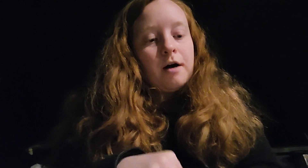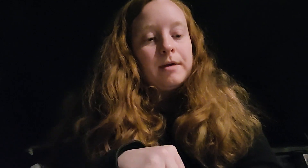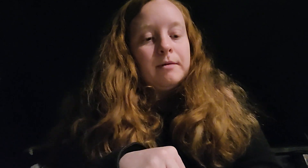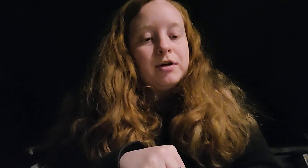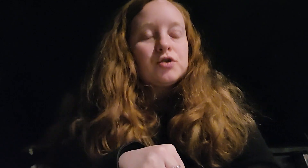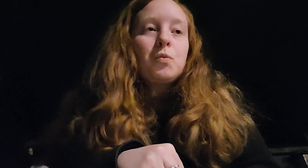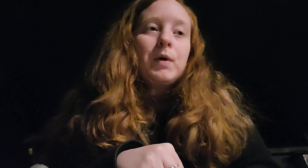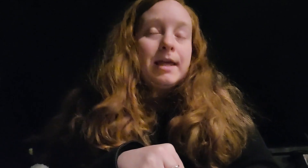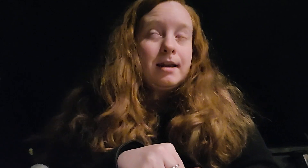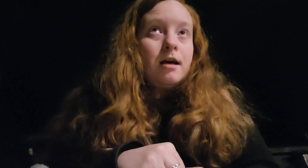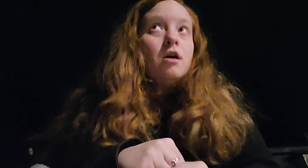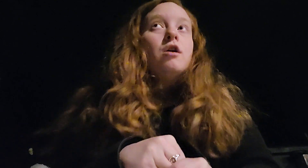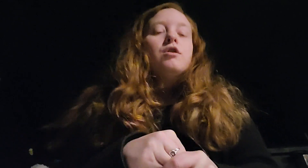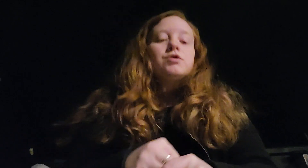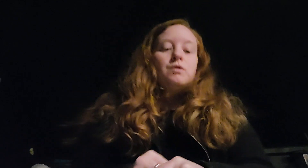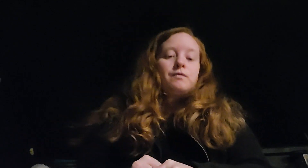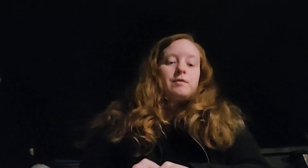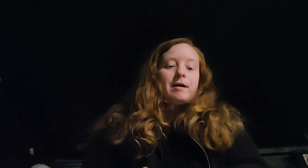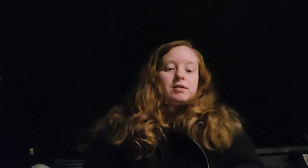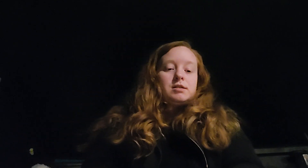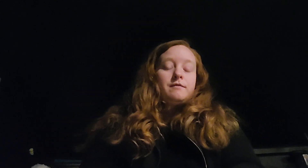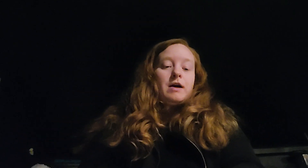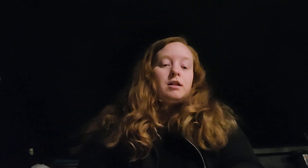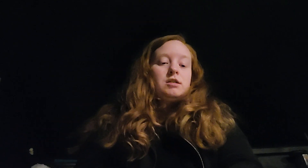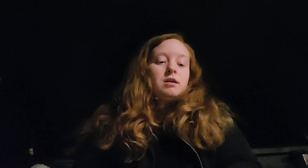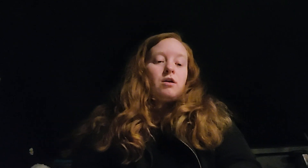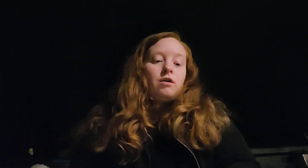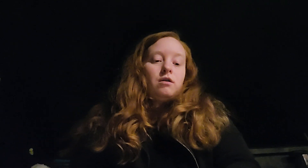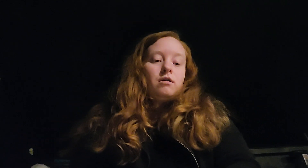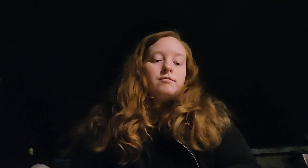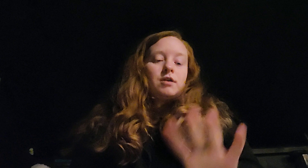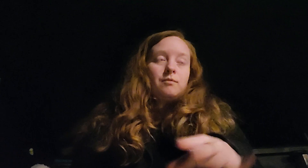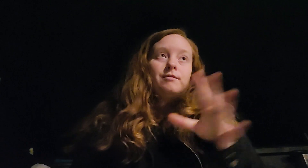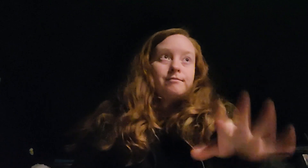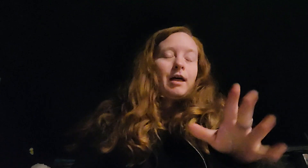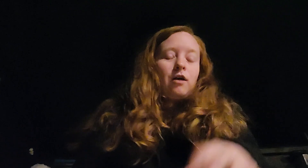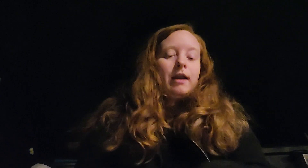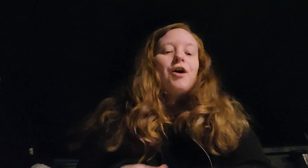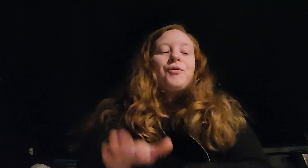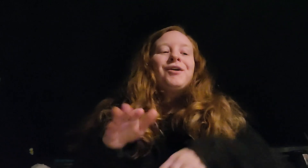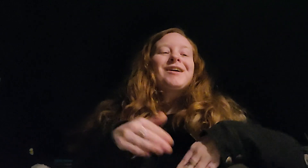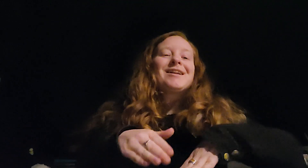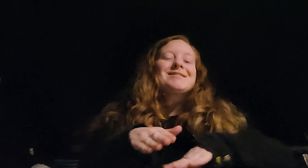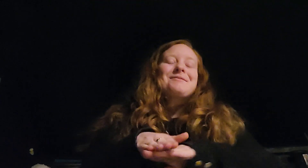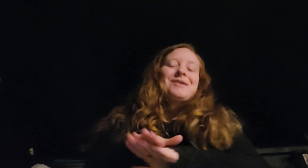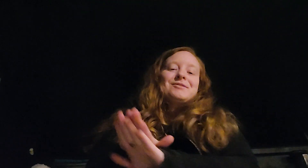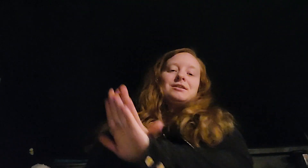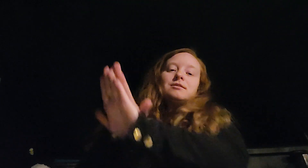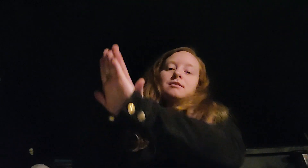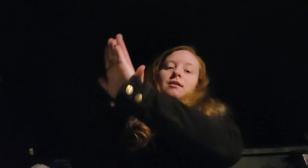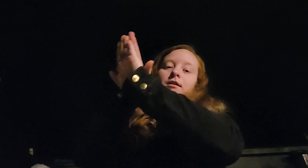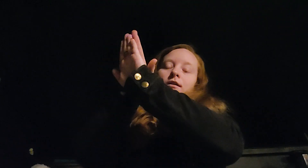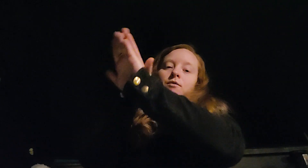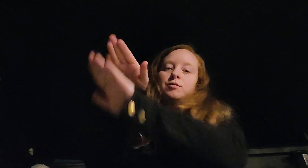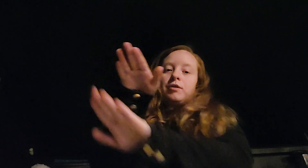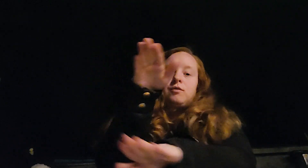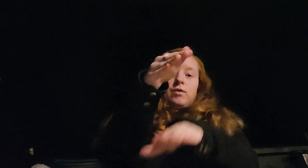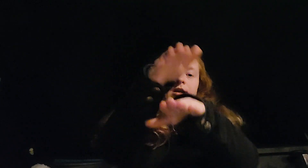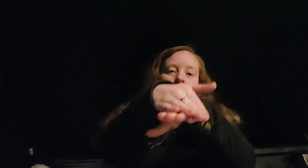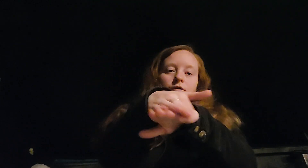in between. So for mountains and valleys and all, that line, we're going to say mountains. You put one hand over the